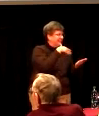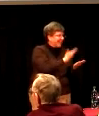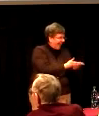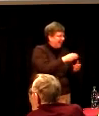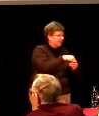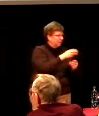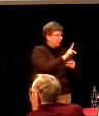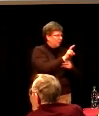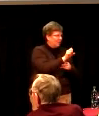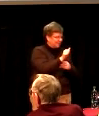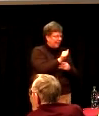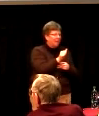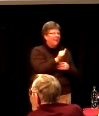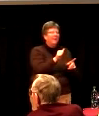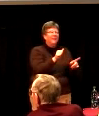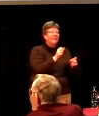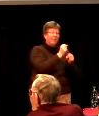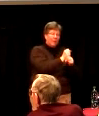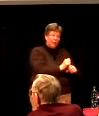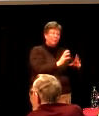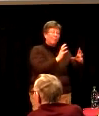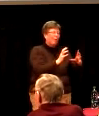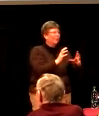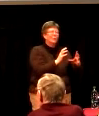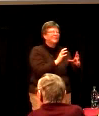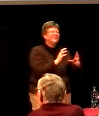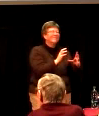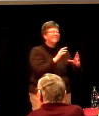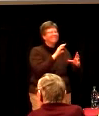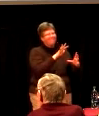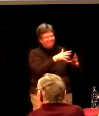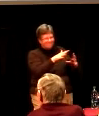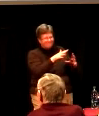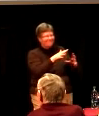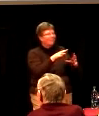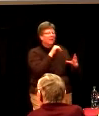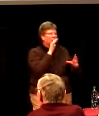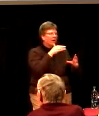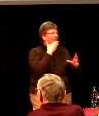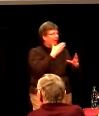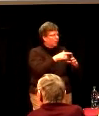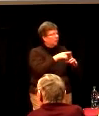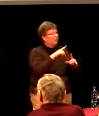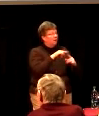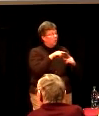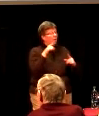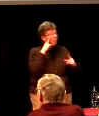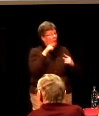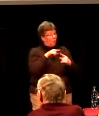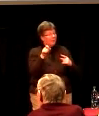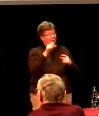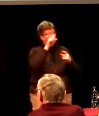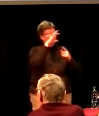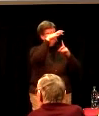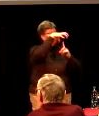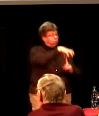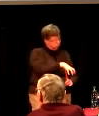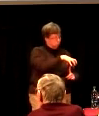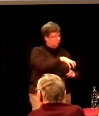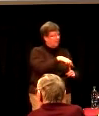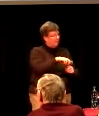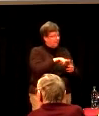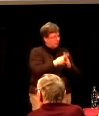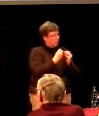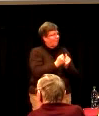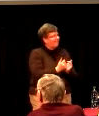explosions were as efficient as they had designed them to be. They also thought that when they crashed, they would probably start fires, and